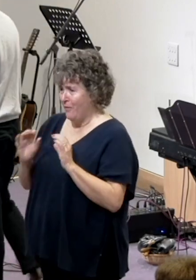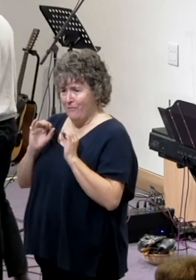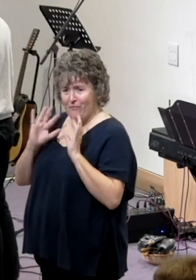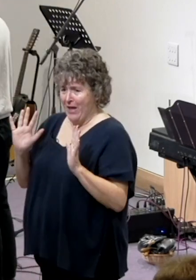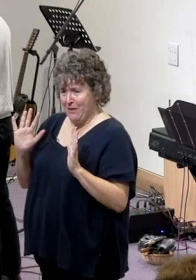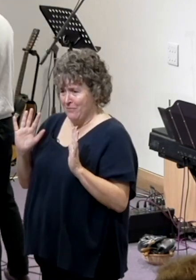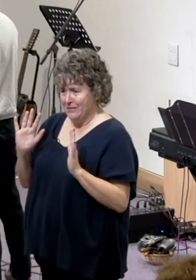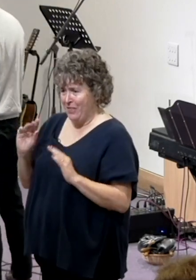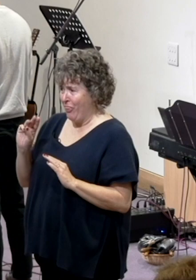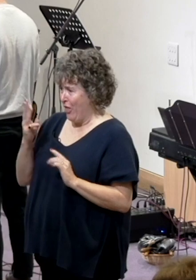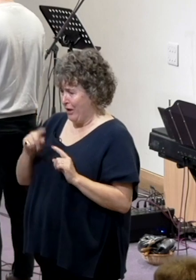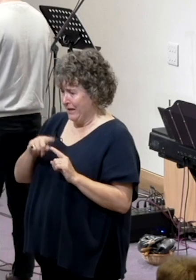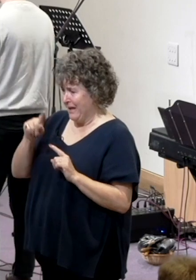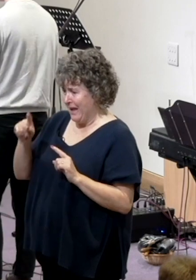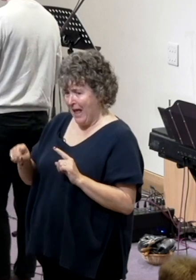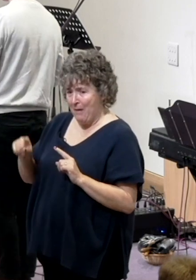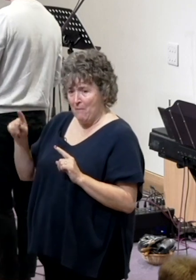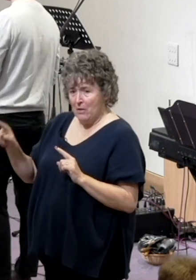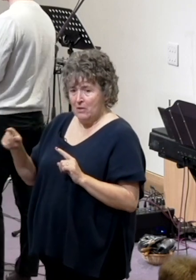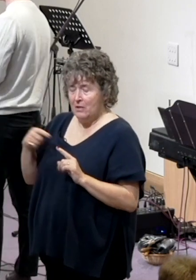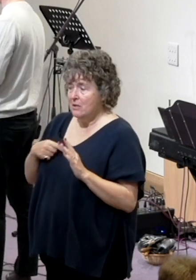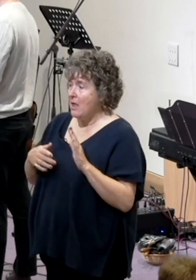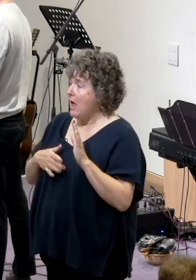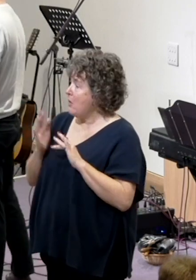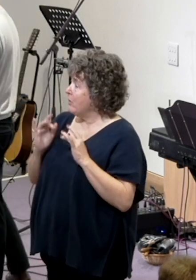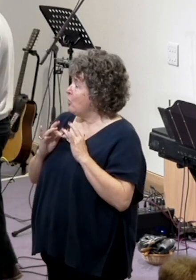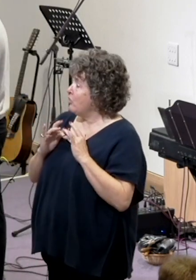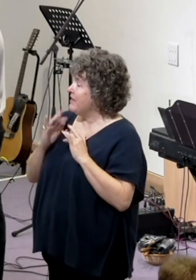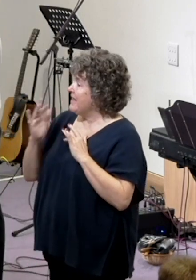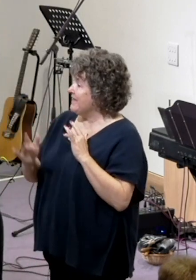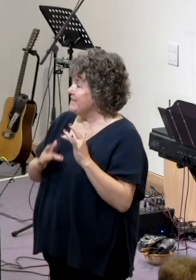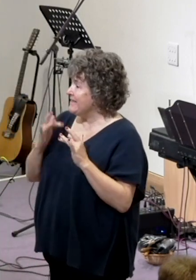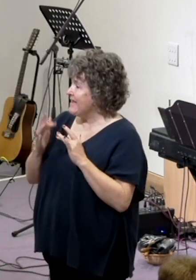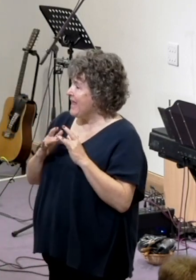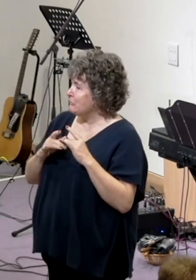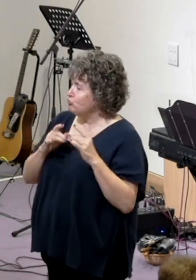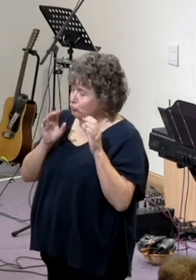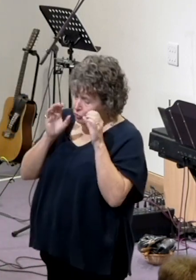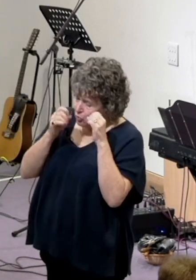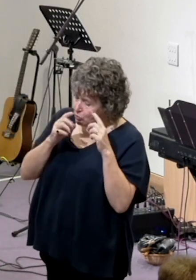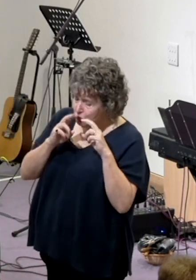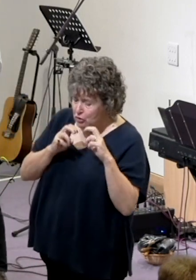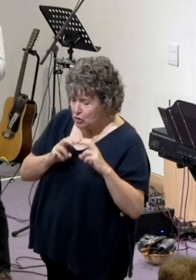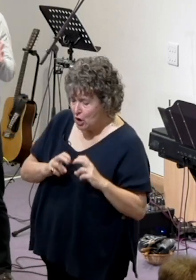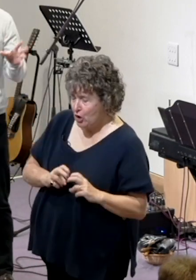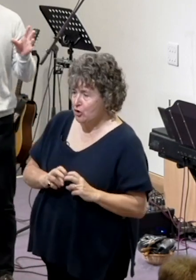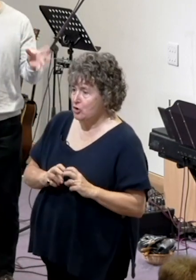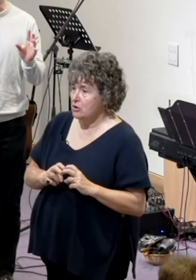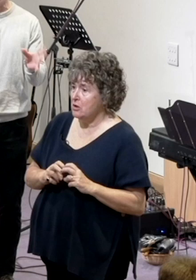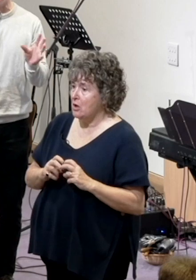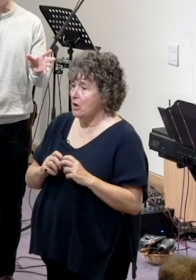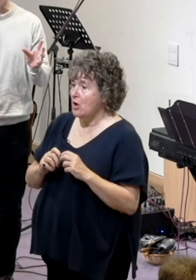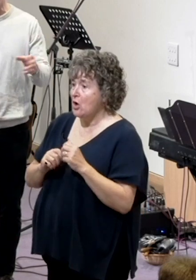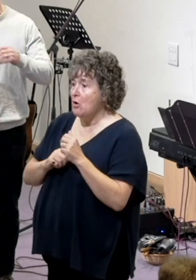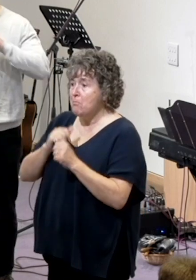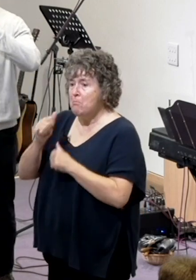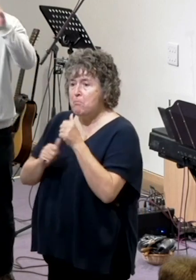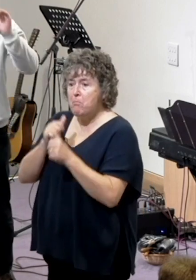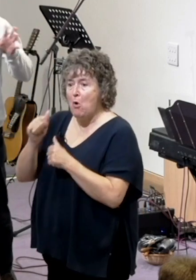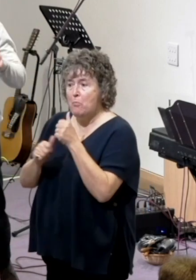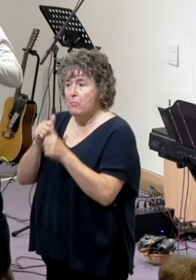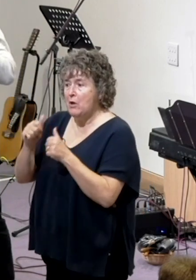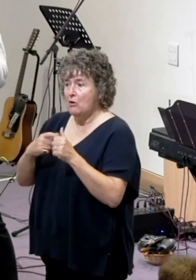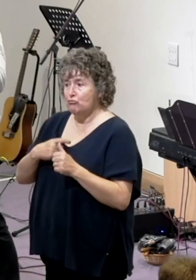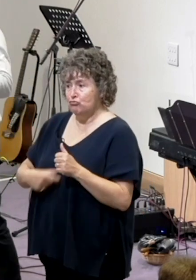In fact, I did some very informal research on Mumsnet, and there's one role that is considered the